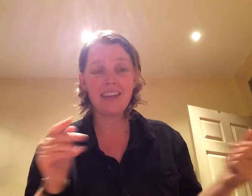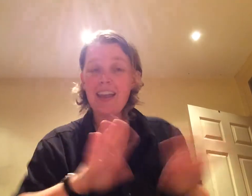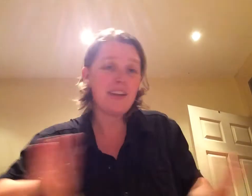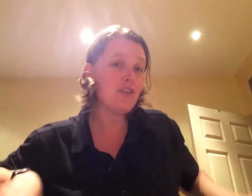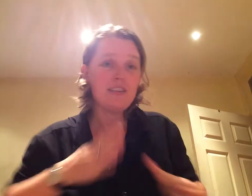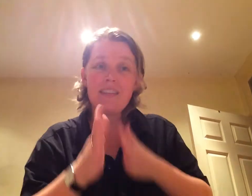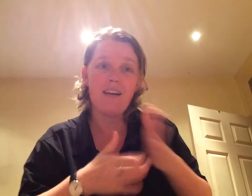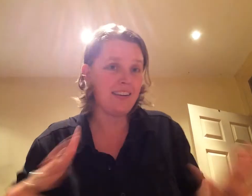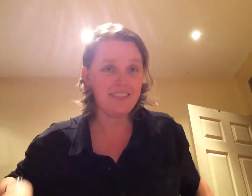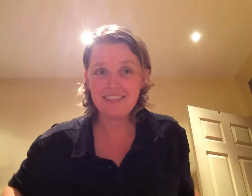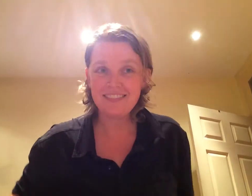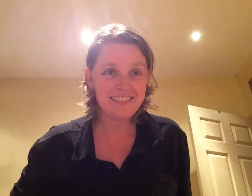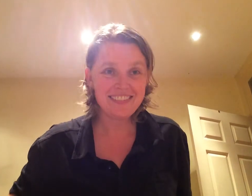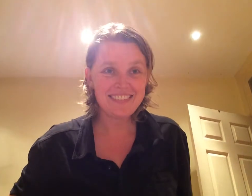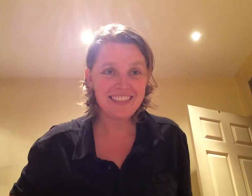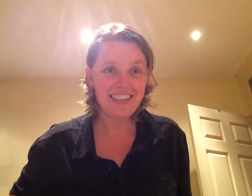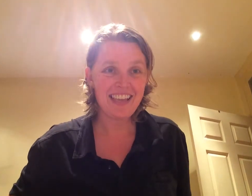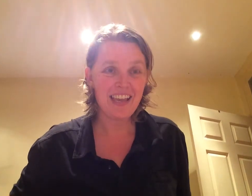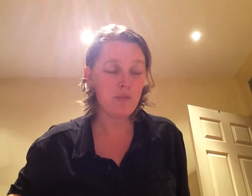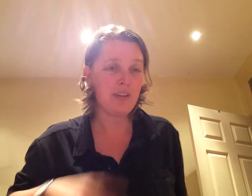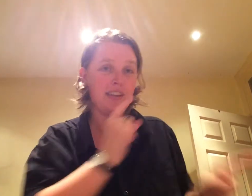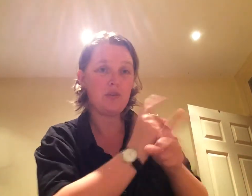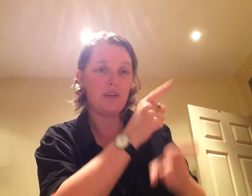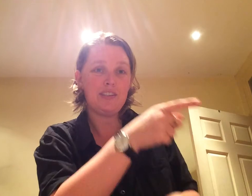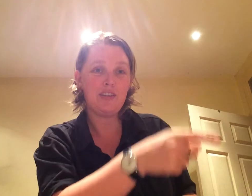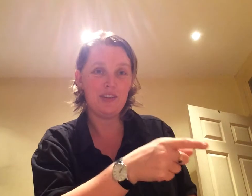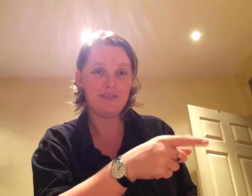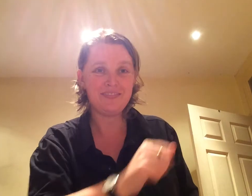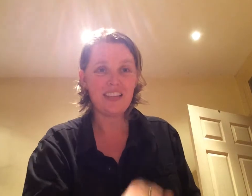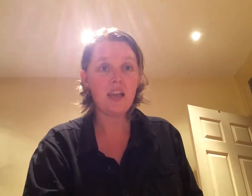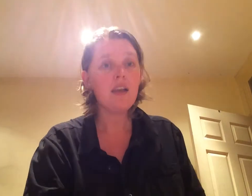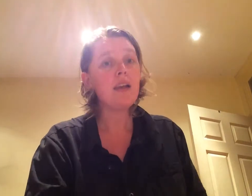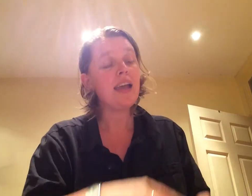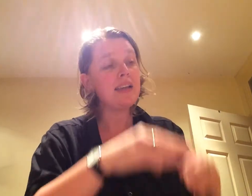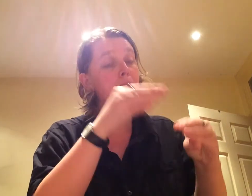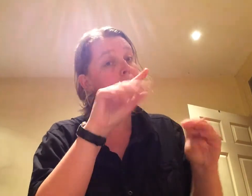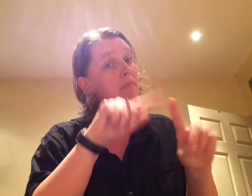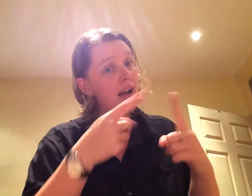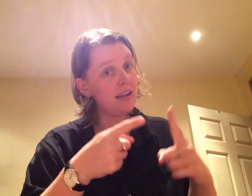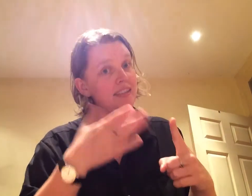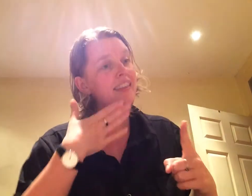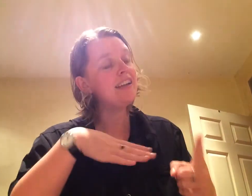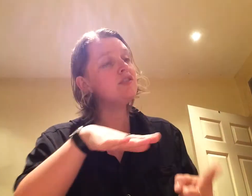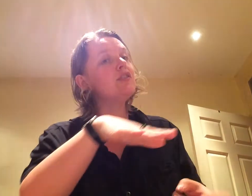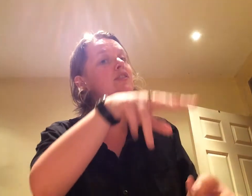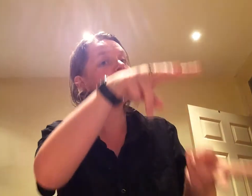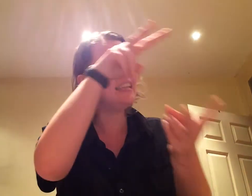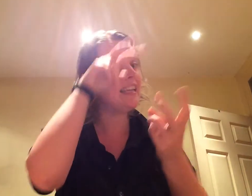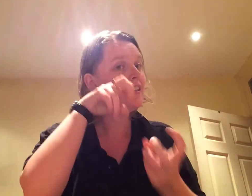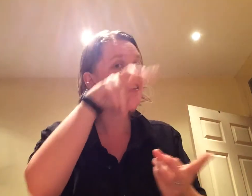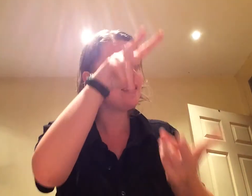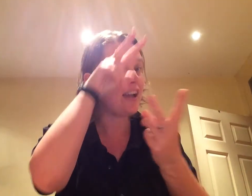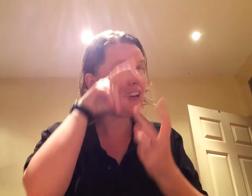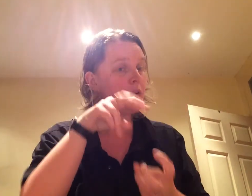and they don't sign, okay, when they're talking to you. But they do need the sign language